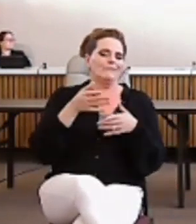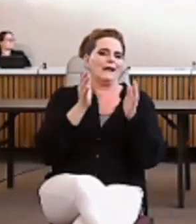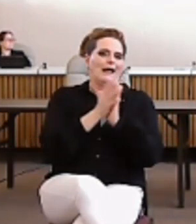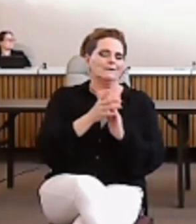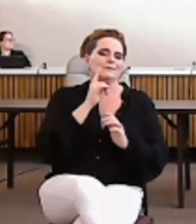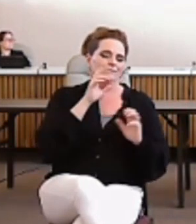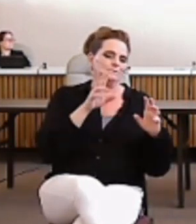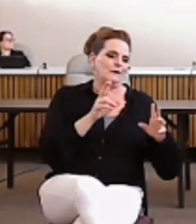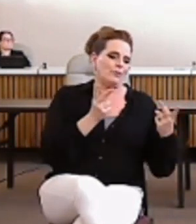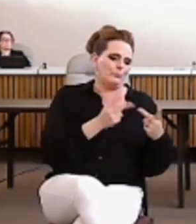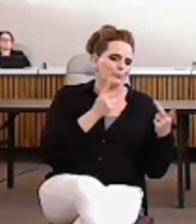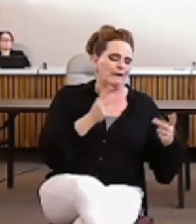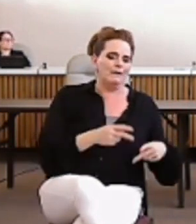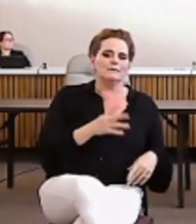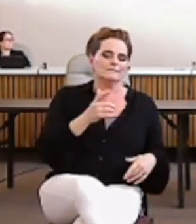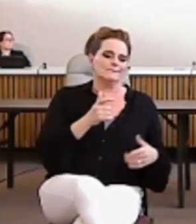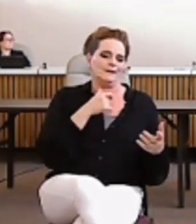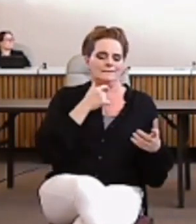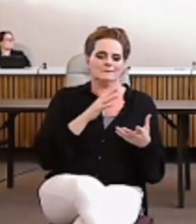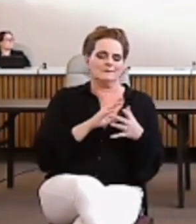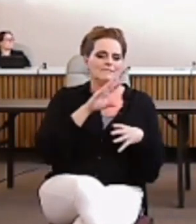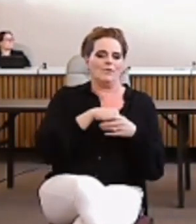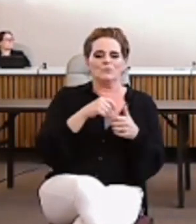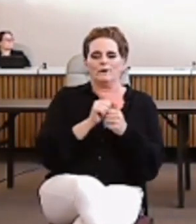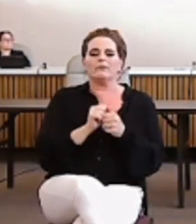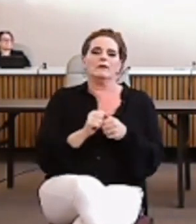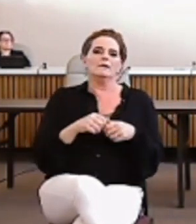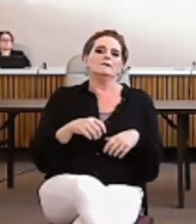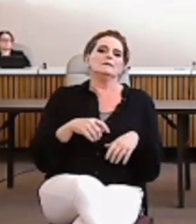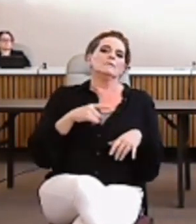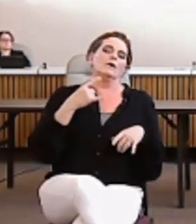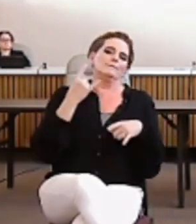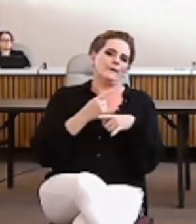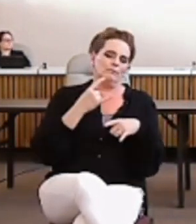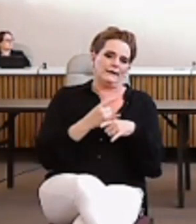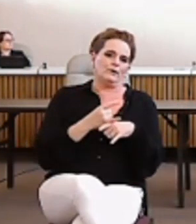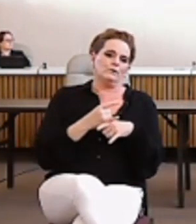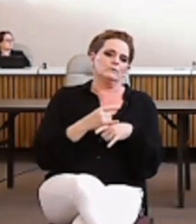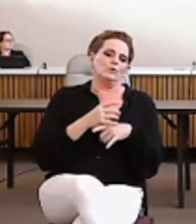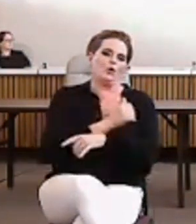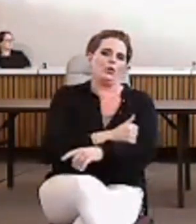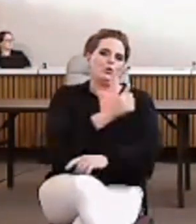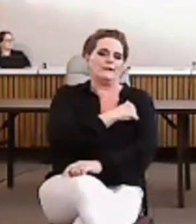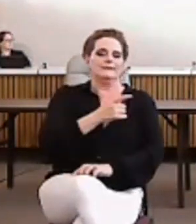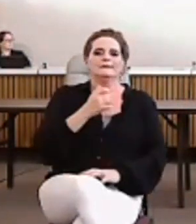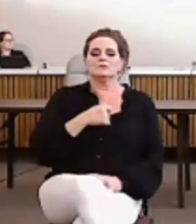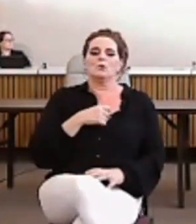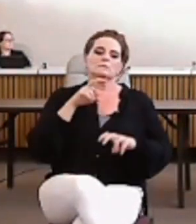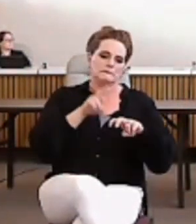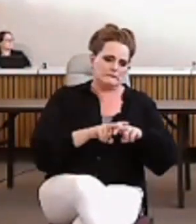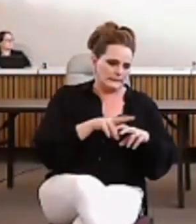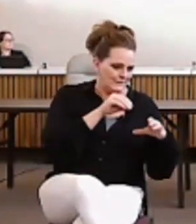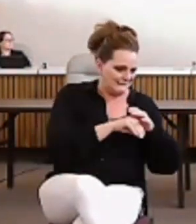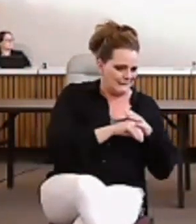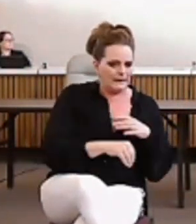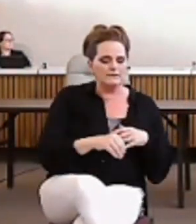permitted and it gets involved with the liquor authority, but that's all. Okay, so it's gonna be sit down, or